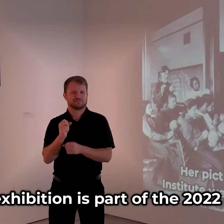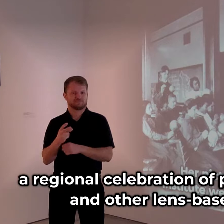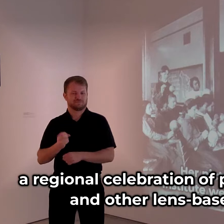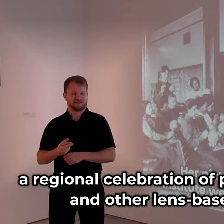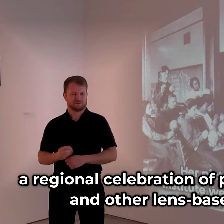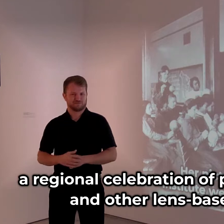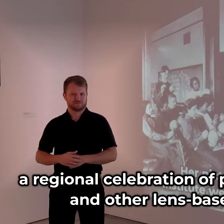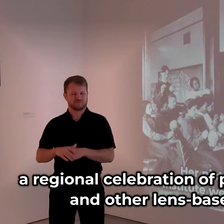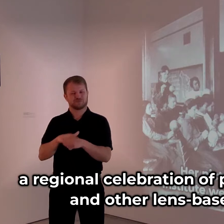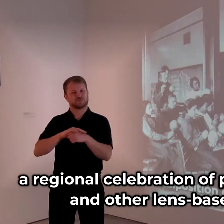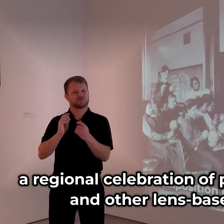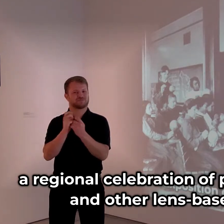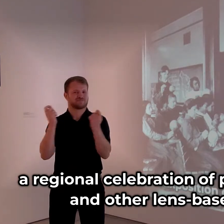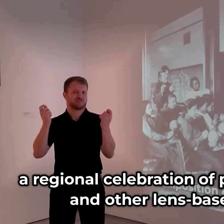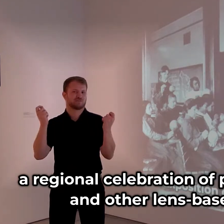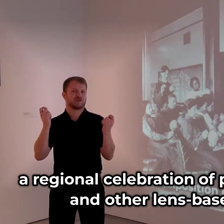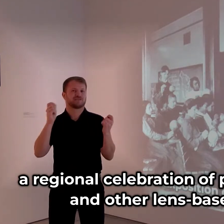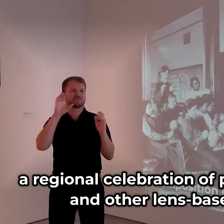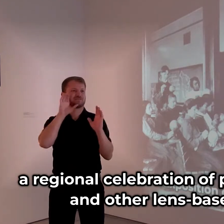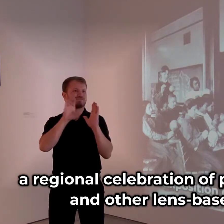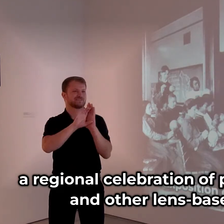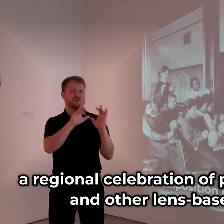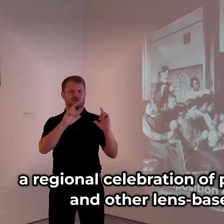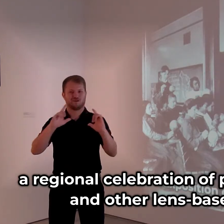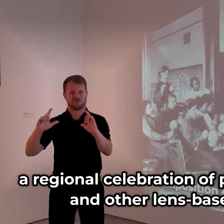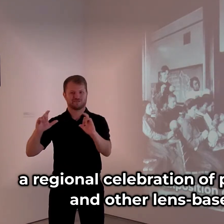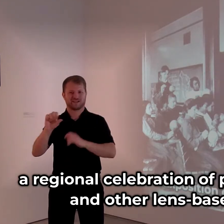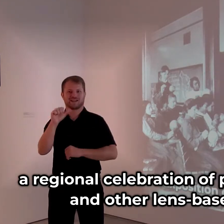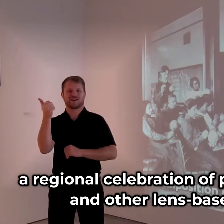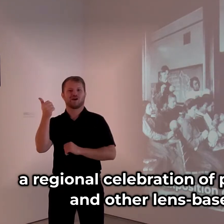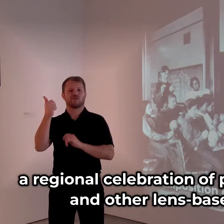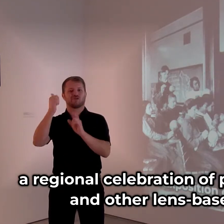a regional celebration of photography and other lens-based art.